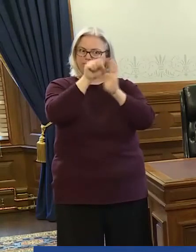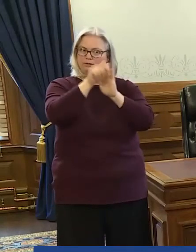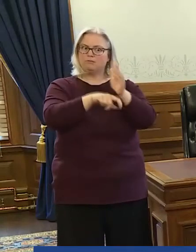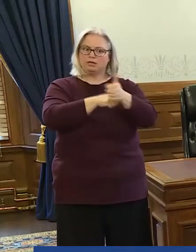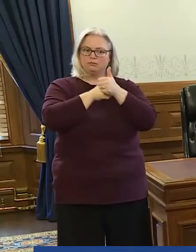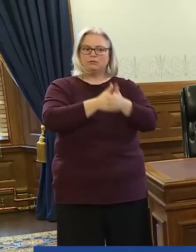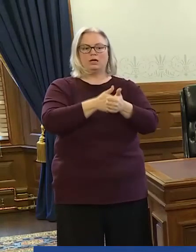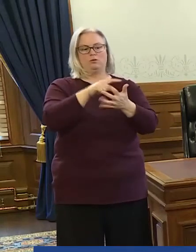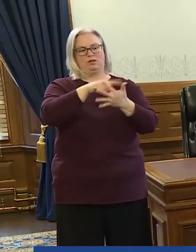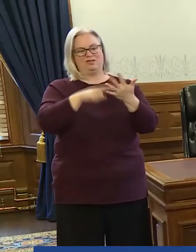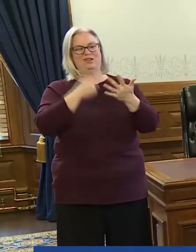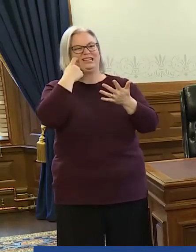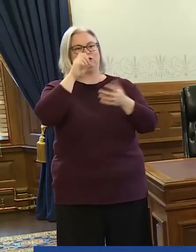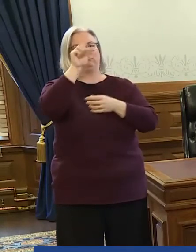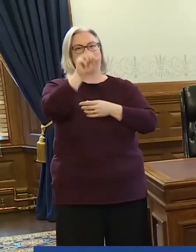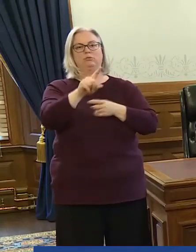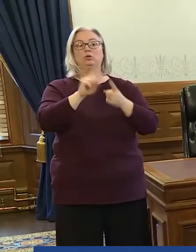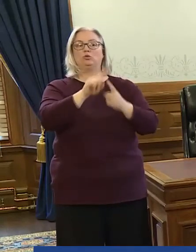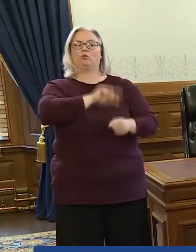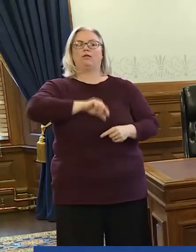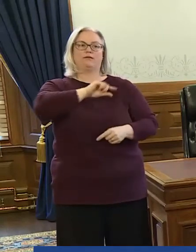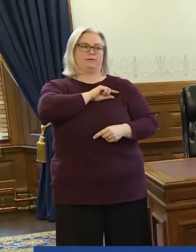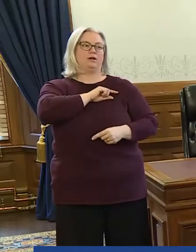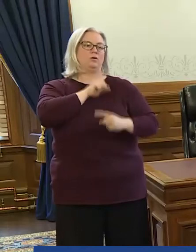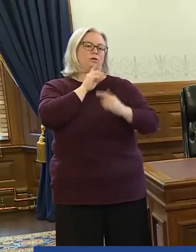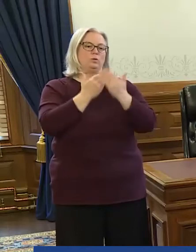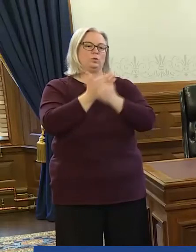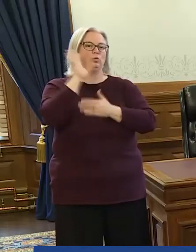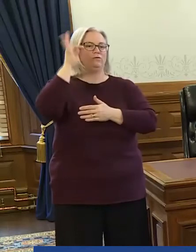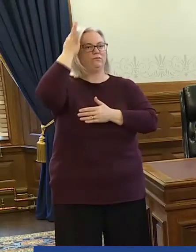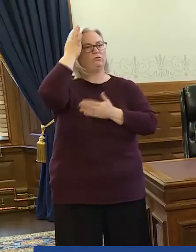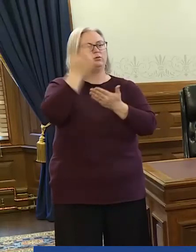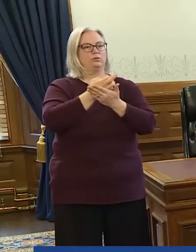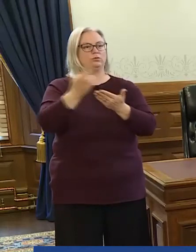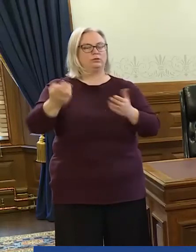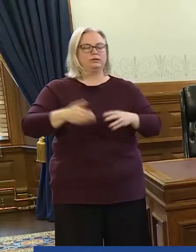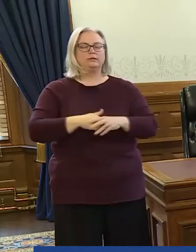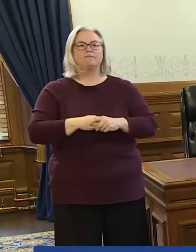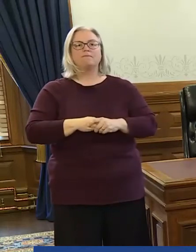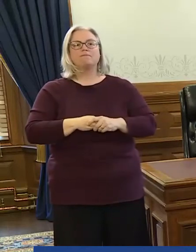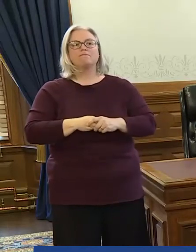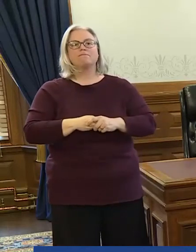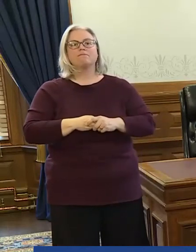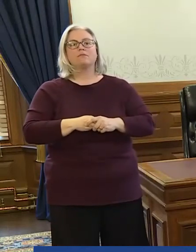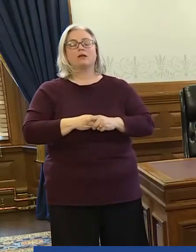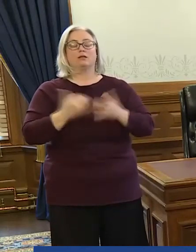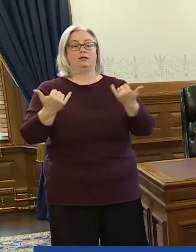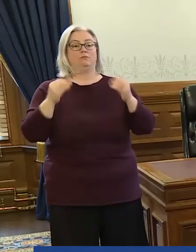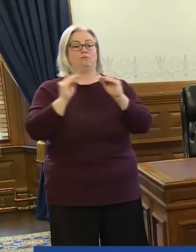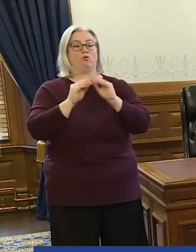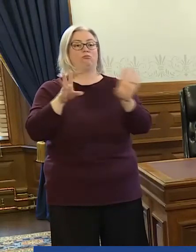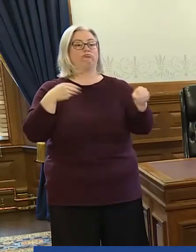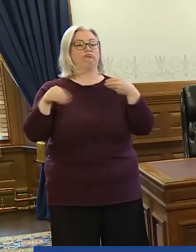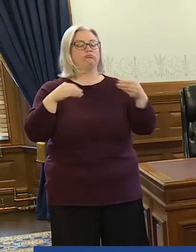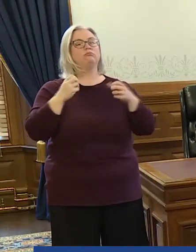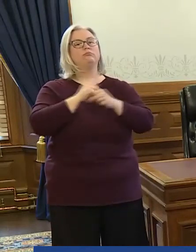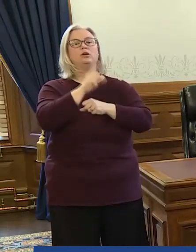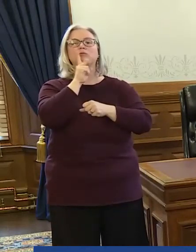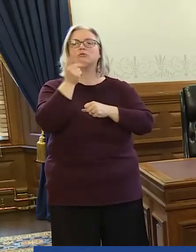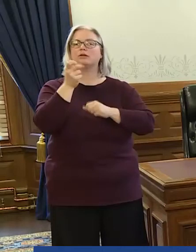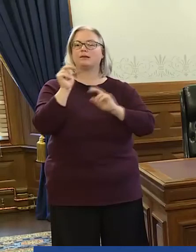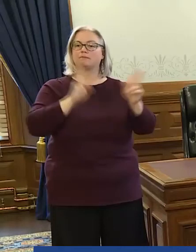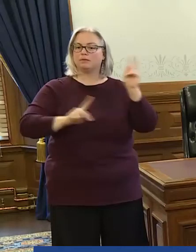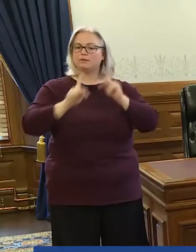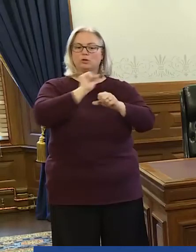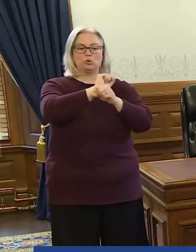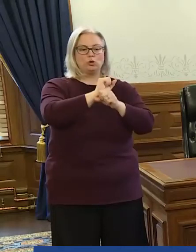just outlined in order to qualify for the new federal resources. This flexibility will ensure Kansas workers